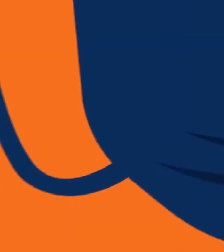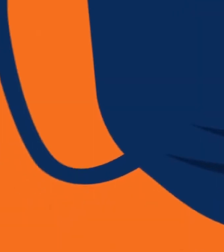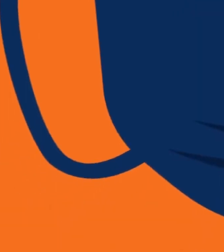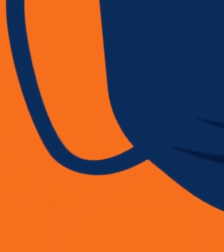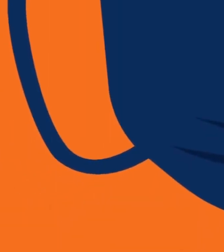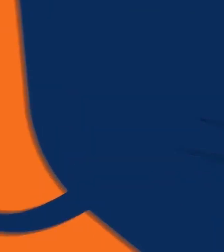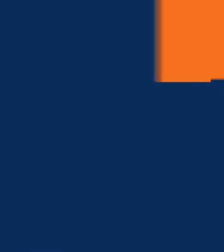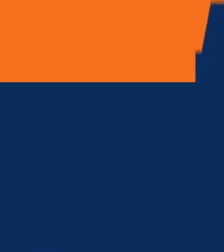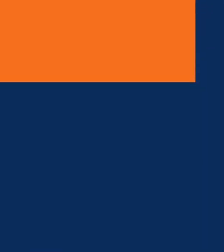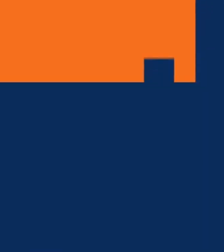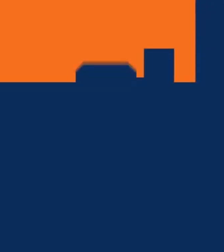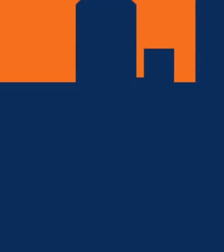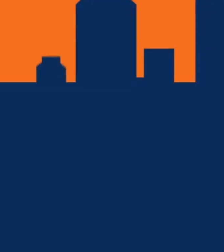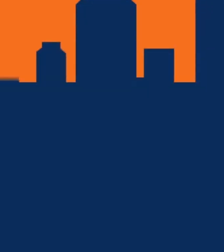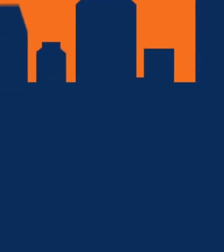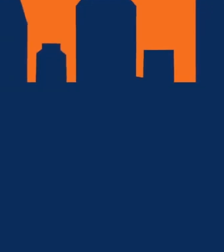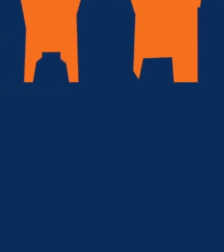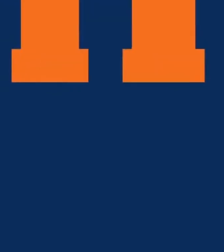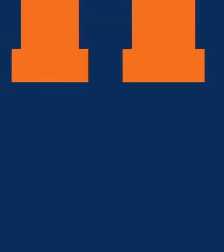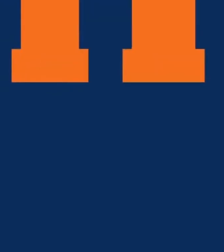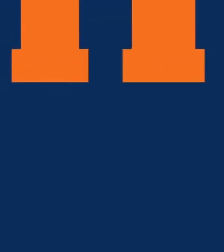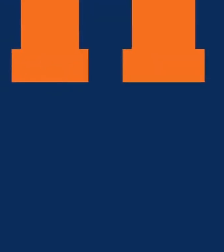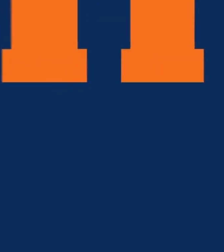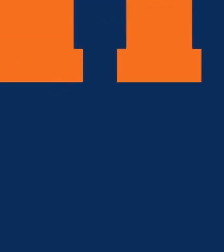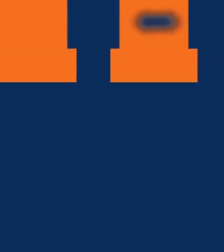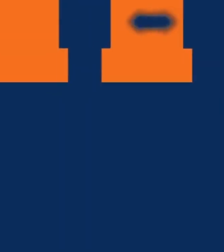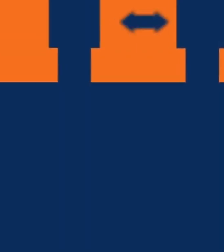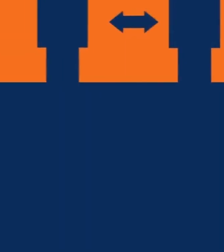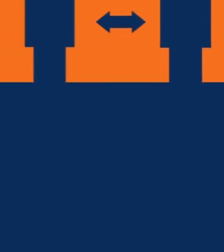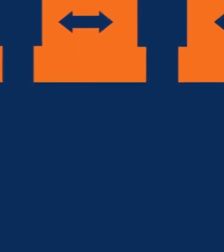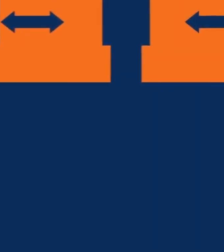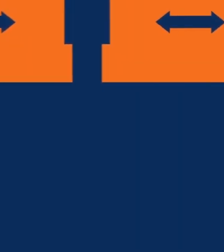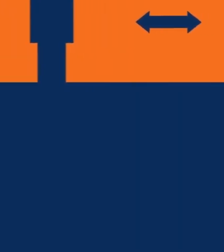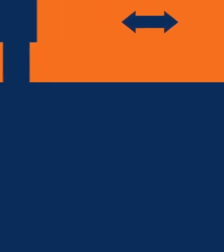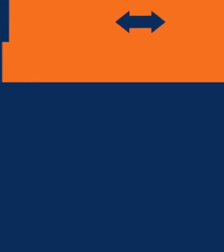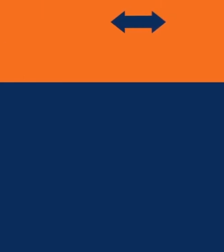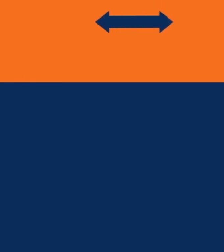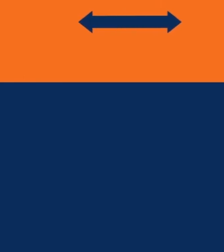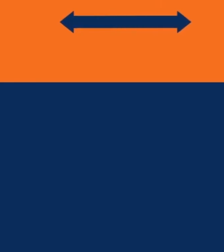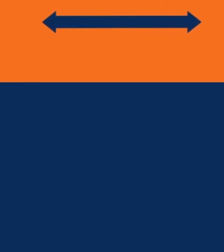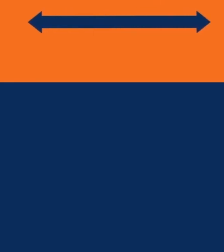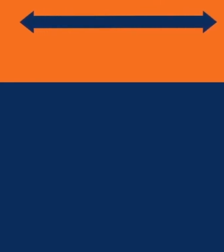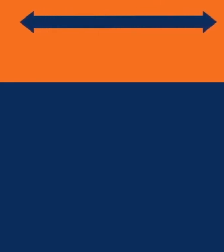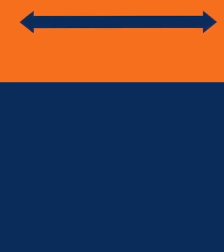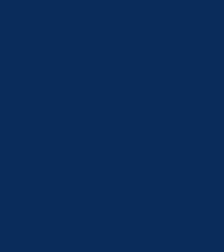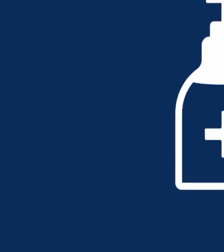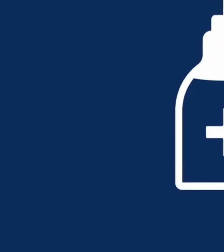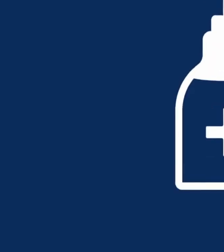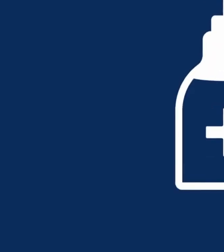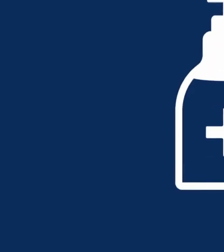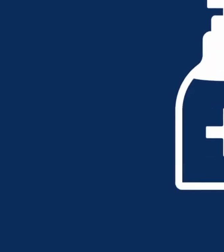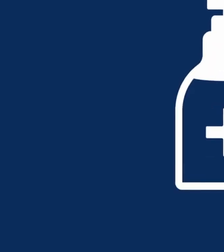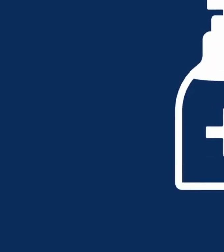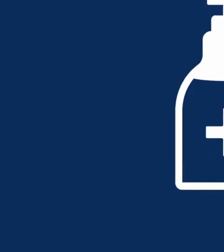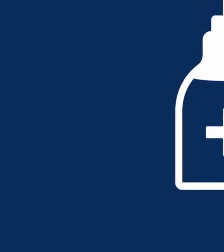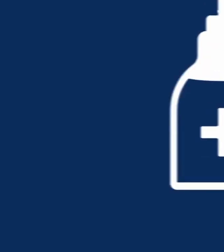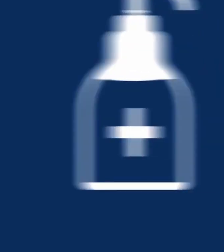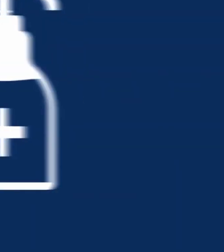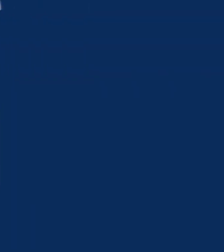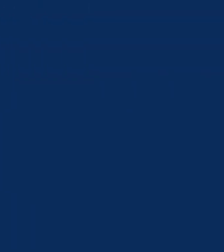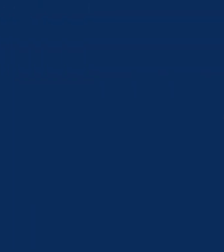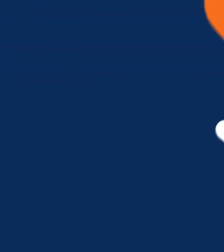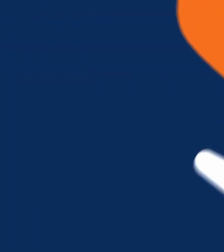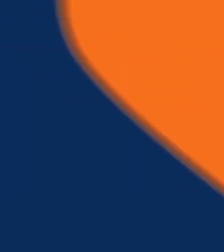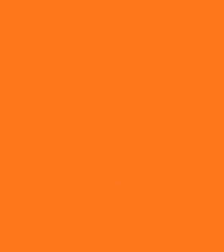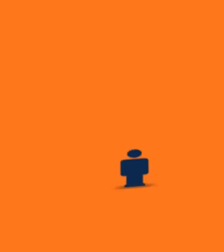Houston hay que hacer mejor y la única manera de hacerlo es juntos. Hay que ser consistentes en practicar distancia, desinfectarse para